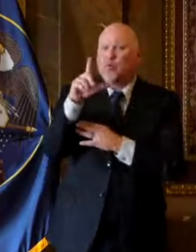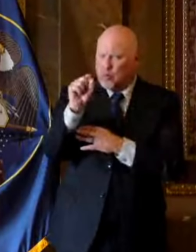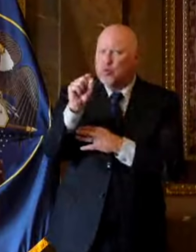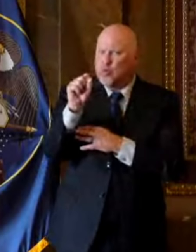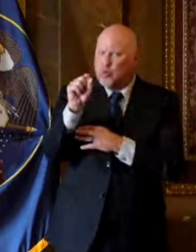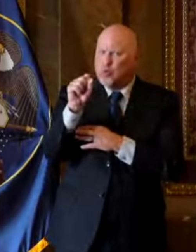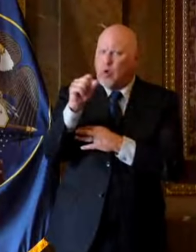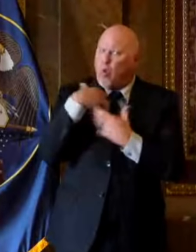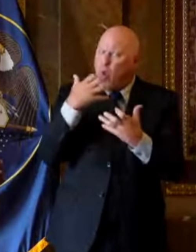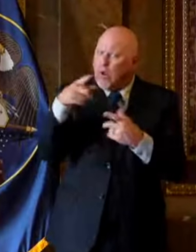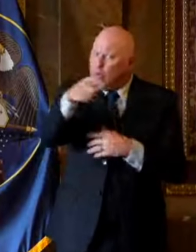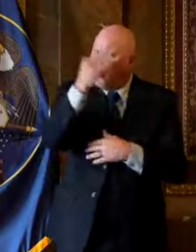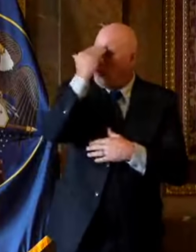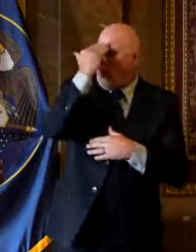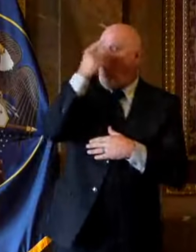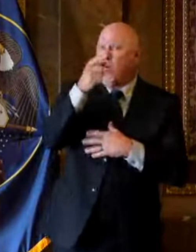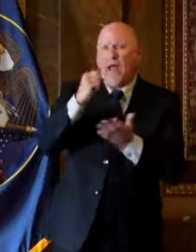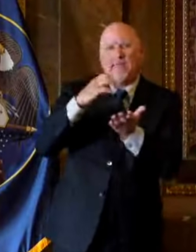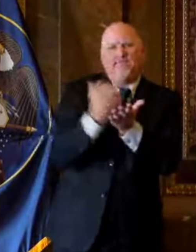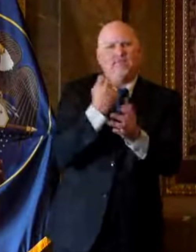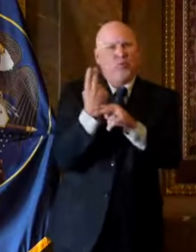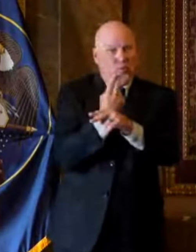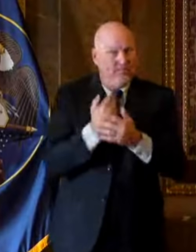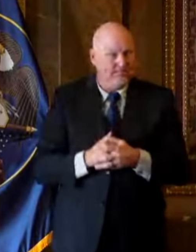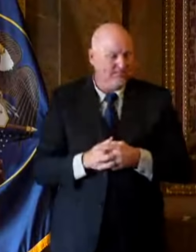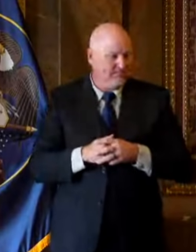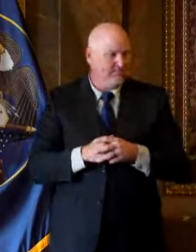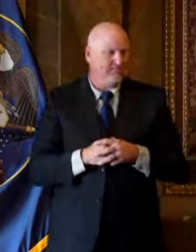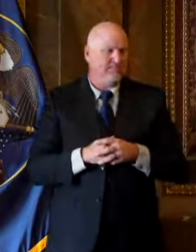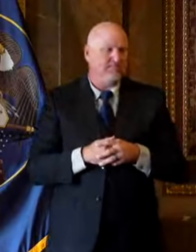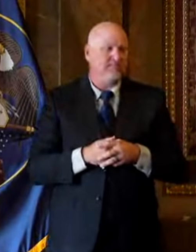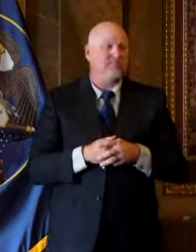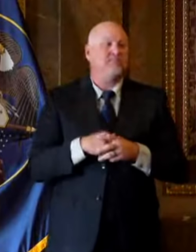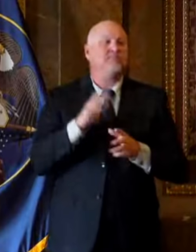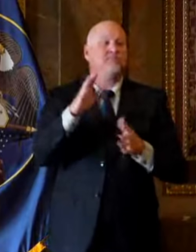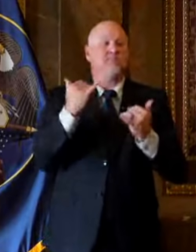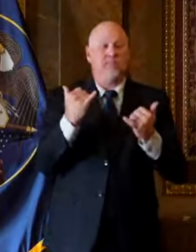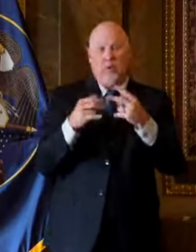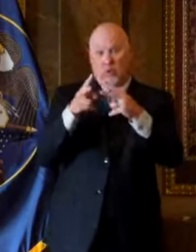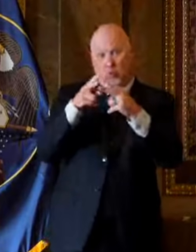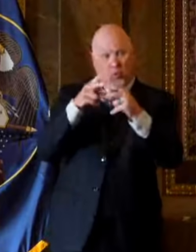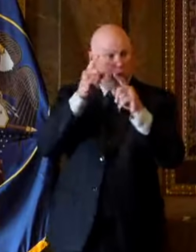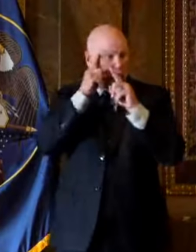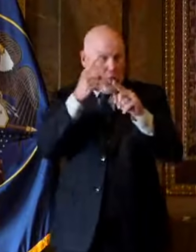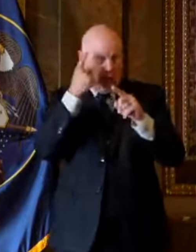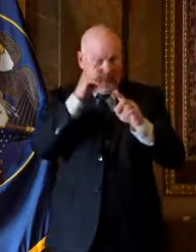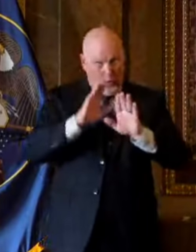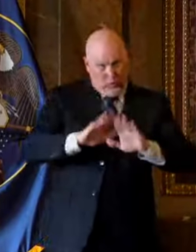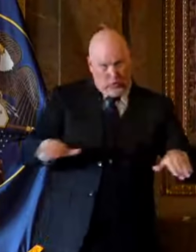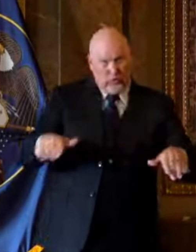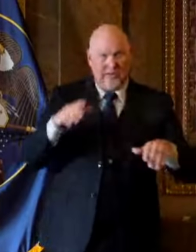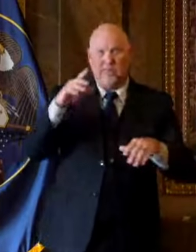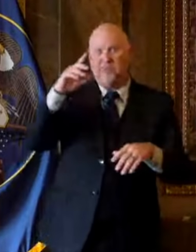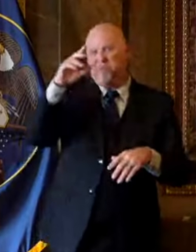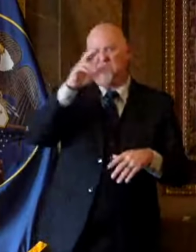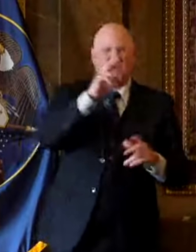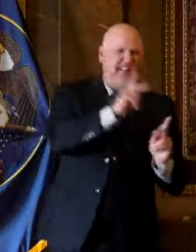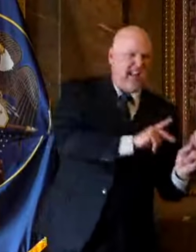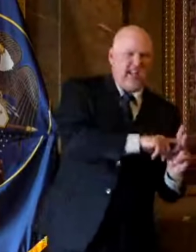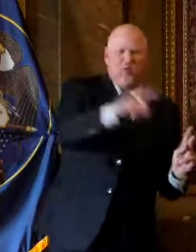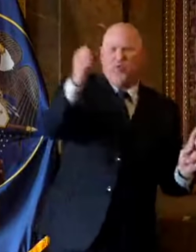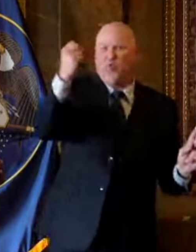There are two goals that we primarily have when it comes to school-aged children right now. That is, number one, keep kids in